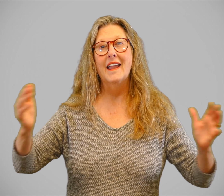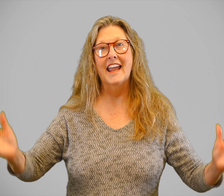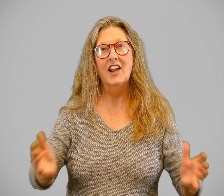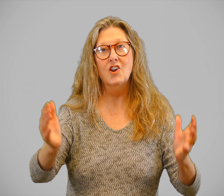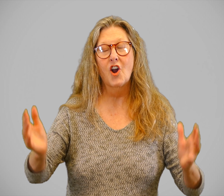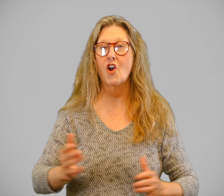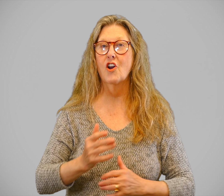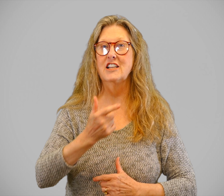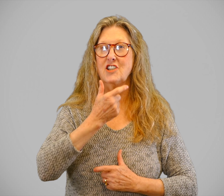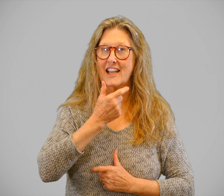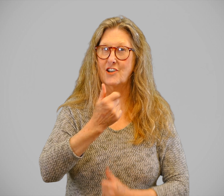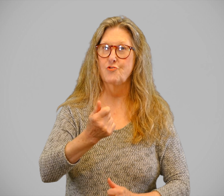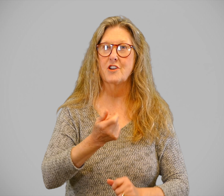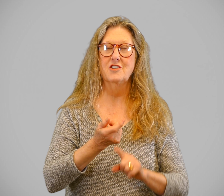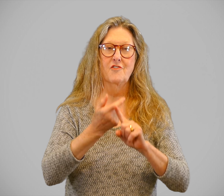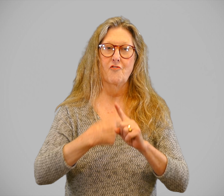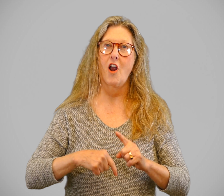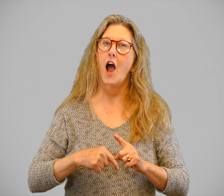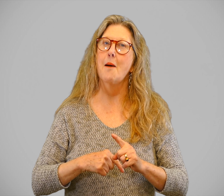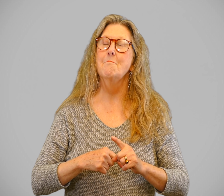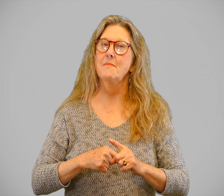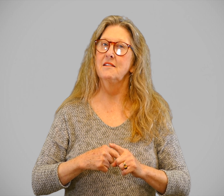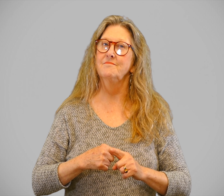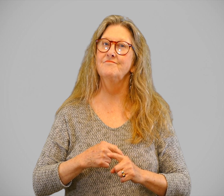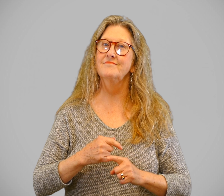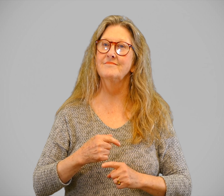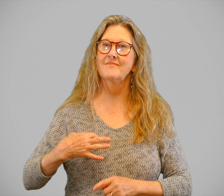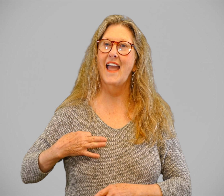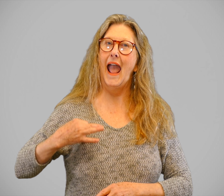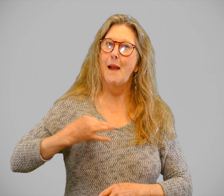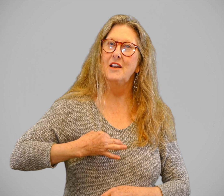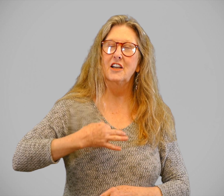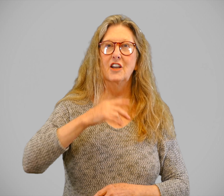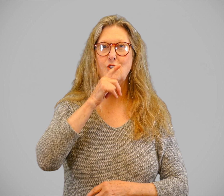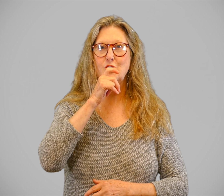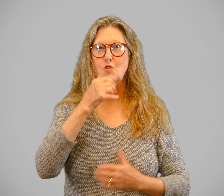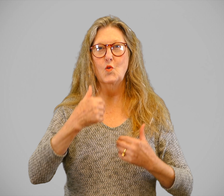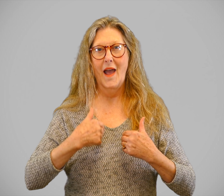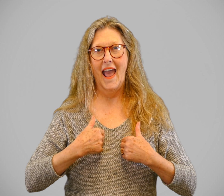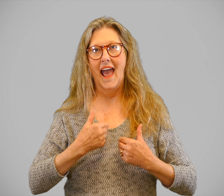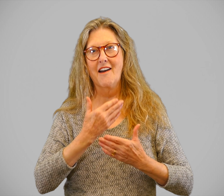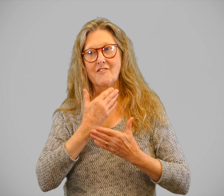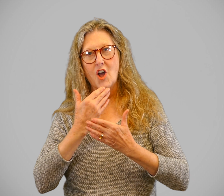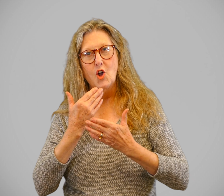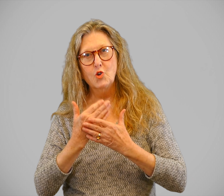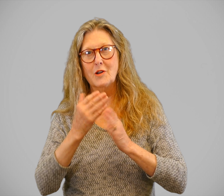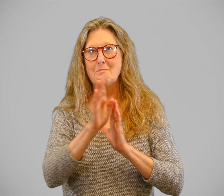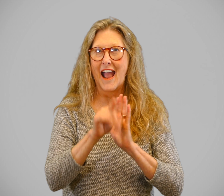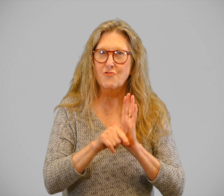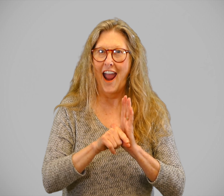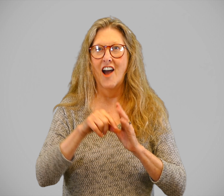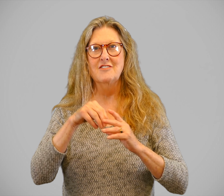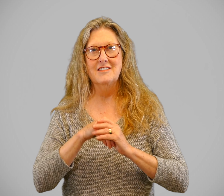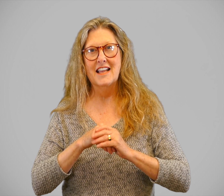in signing, but we don't require ASL as an entrance requirement.